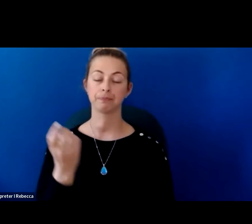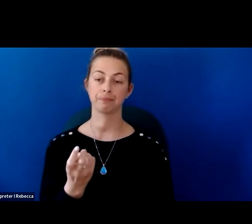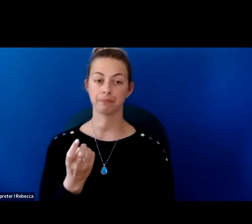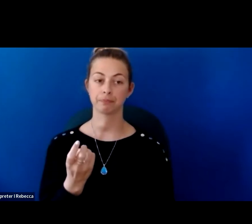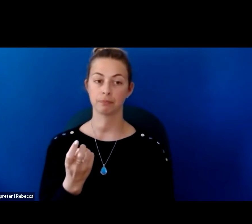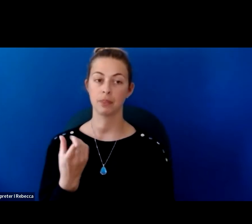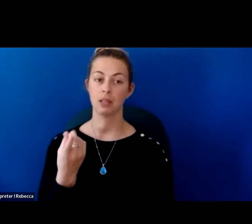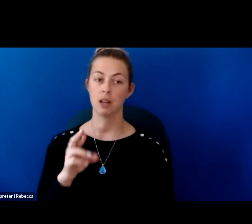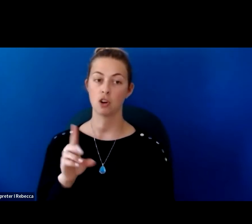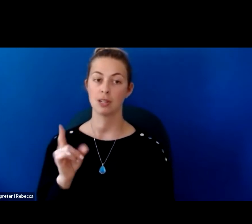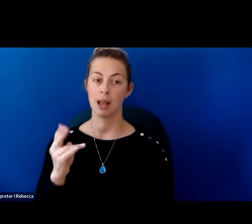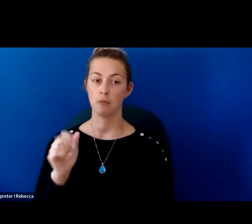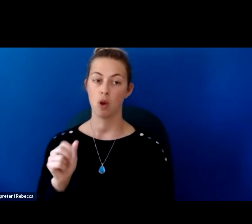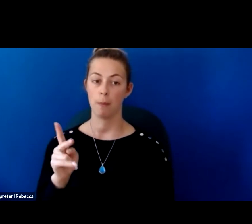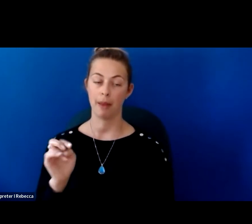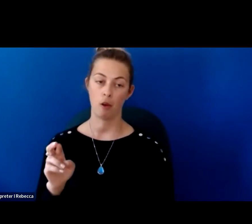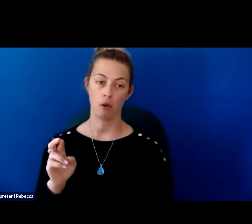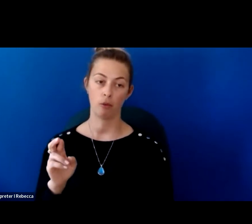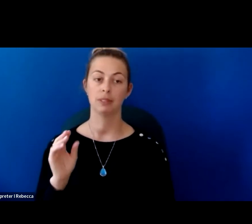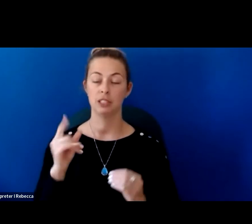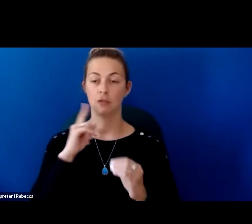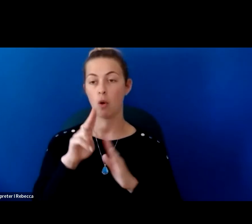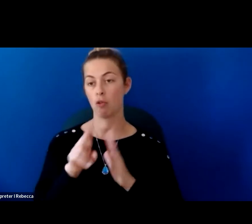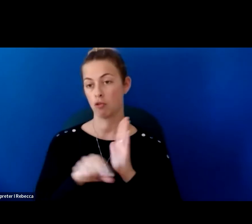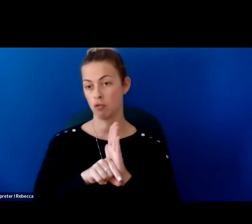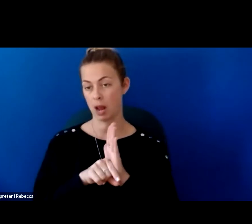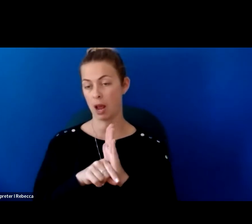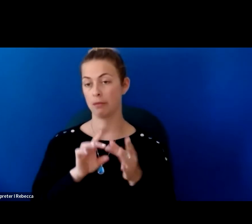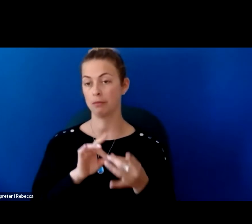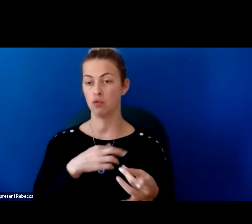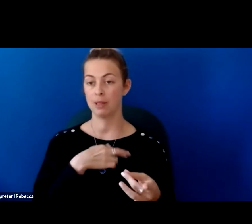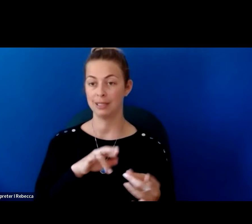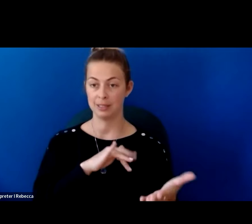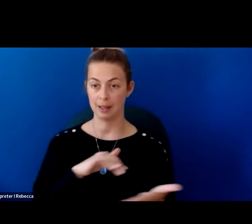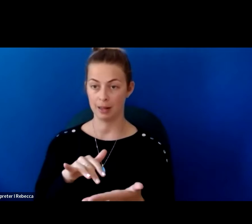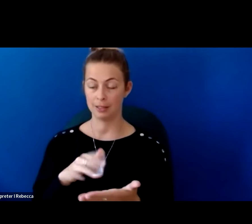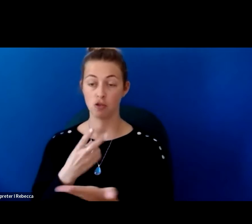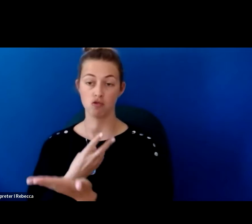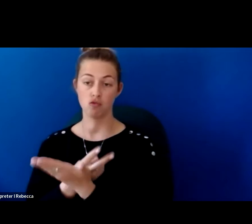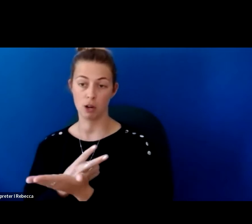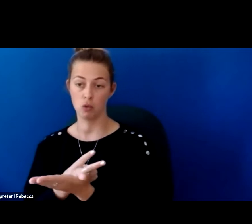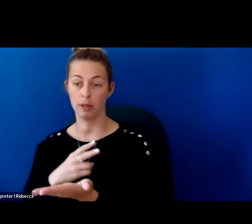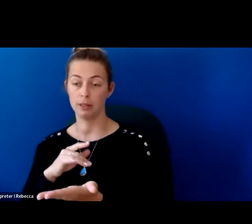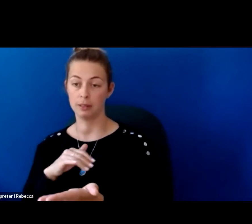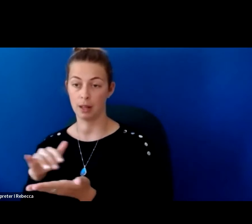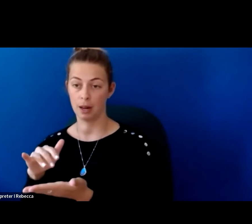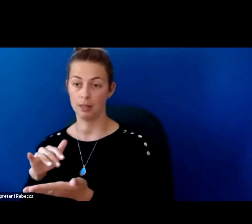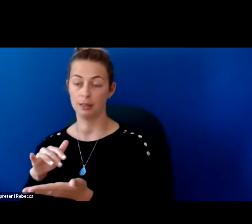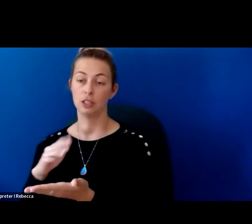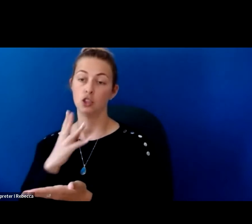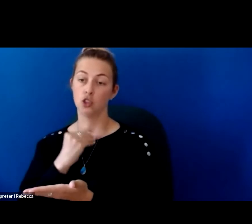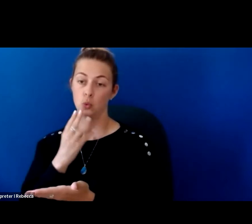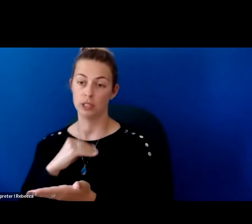Next, we have Dr. Deborah Baer, who teaches for the undergraduate program in religious studies and the graduate program in Jewish studies at Towson